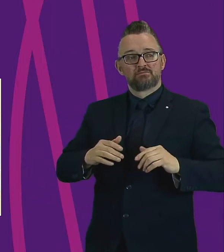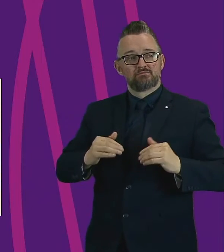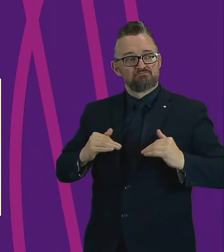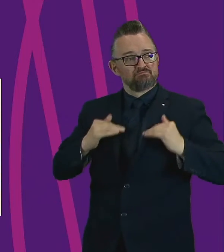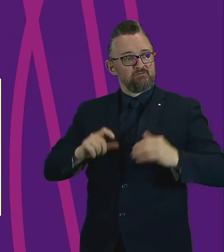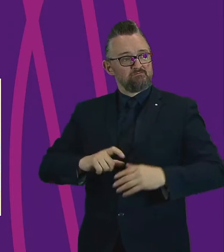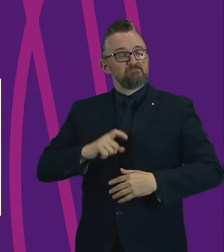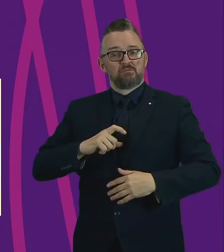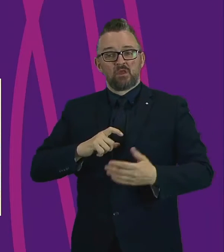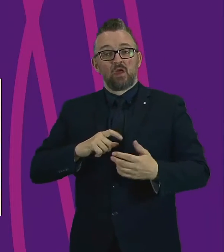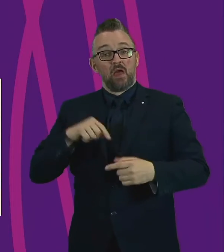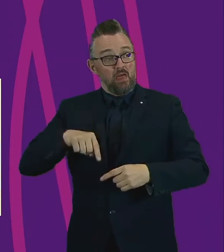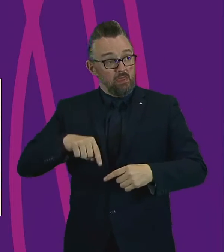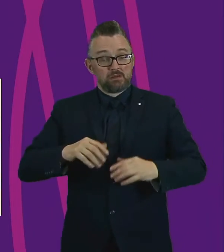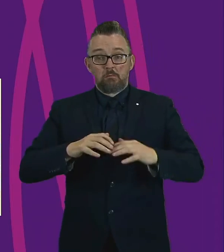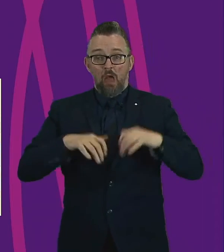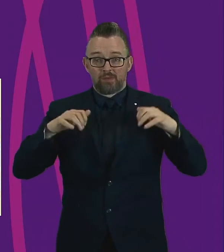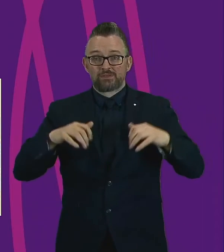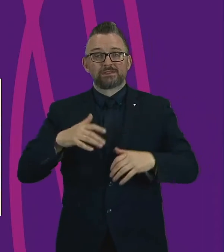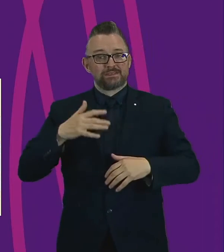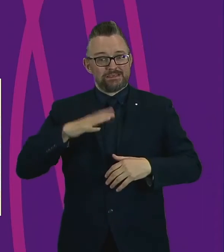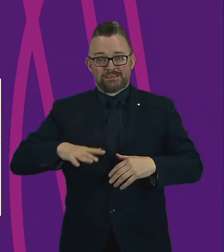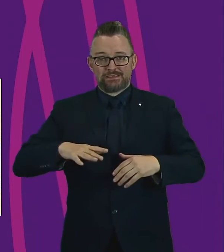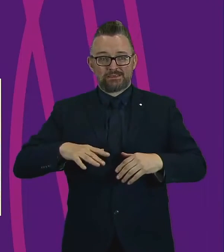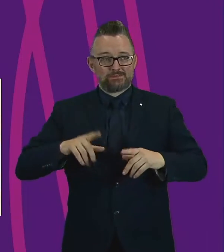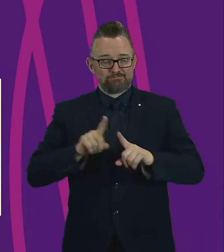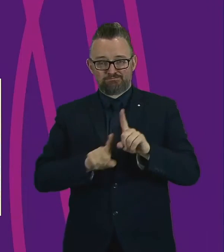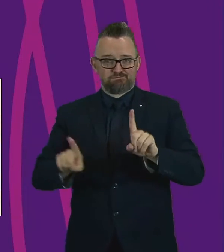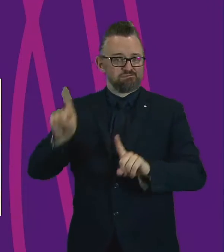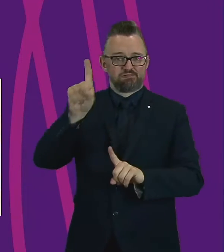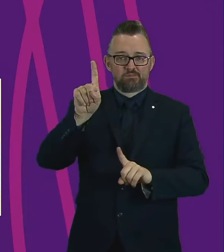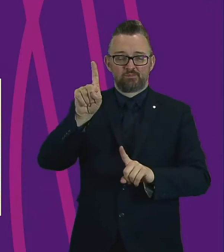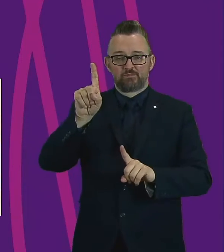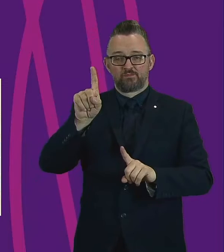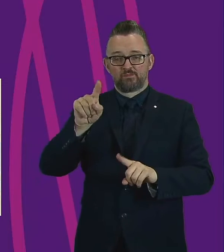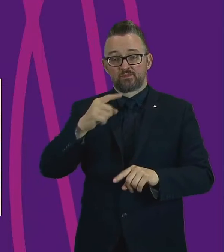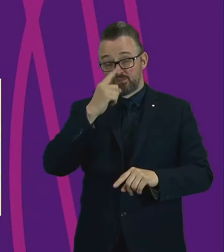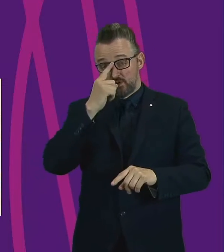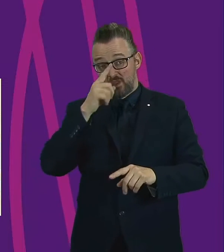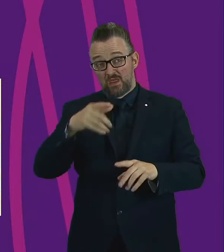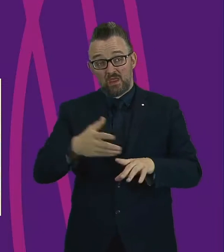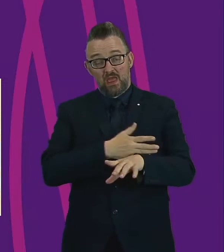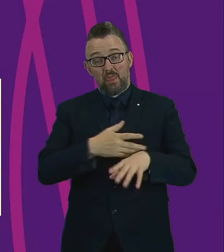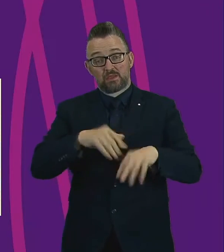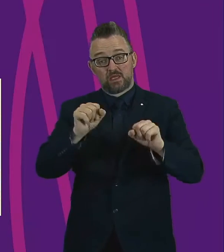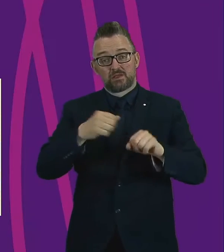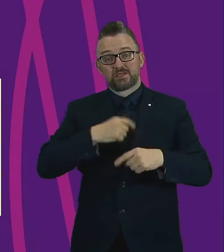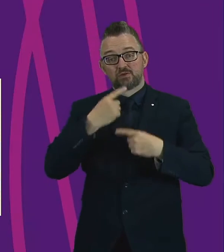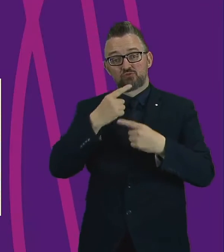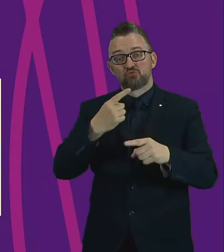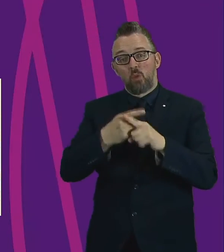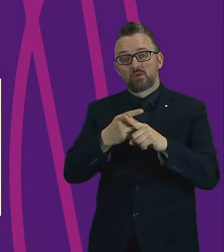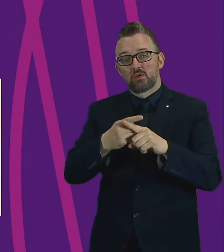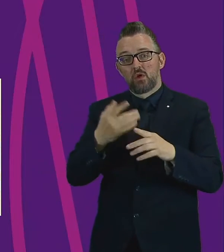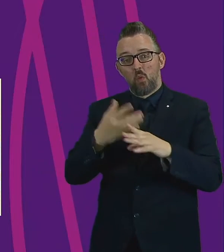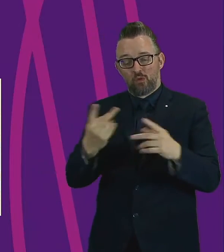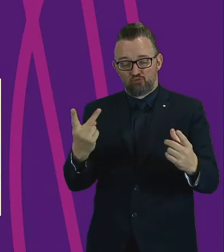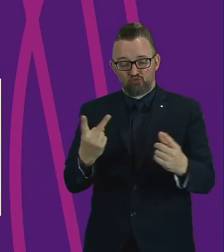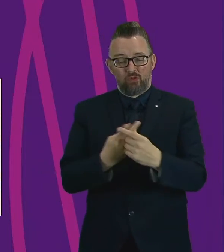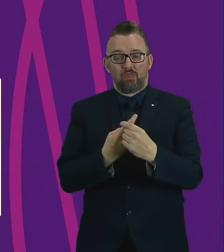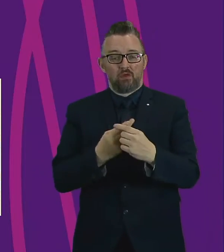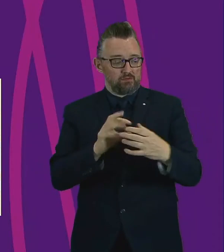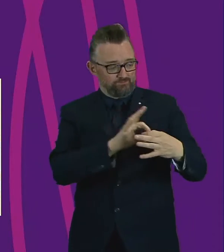this Parliament will have to take the lead. Presiding Officer, I began by talking about the need for unity, and the